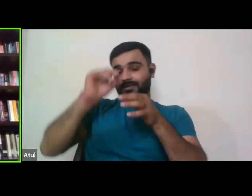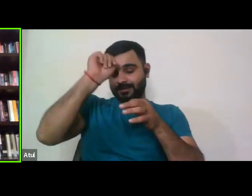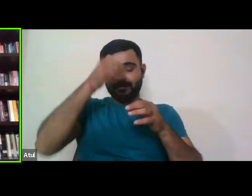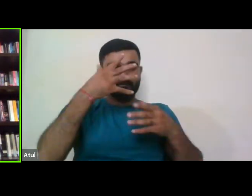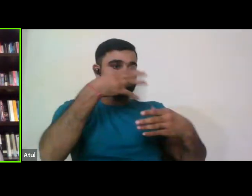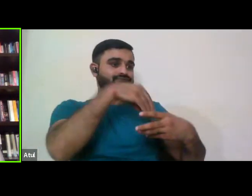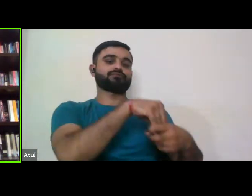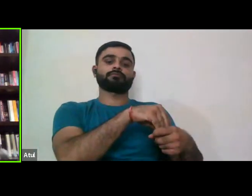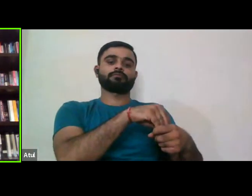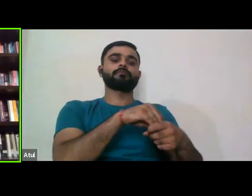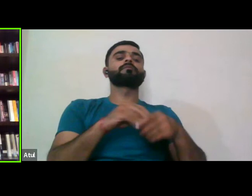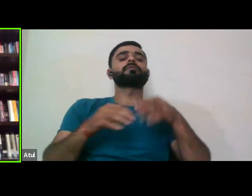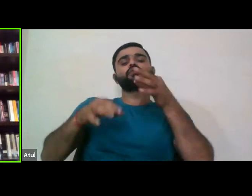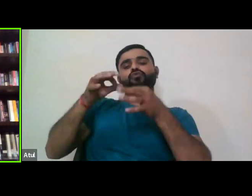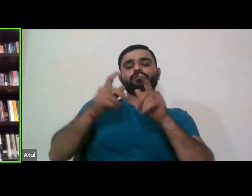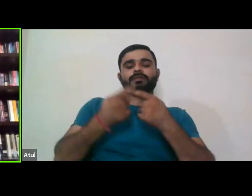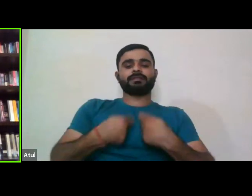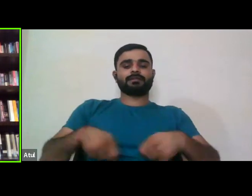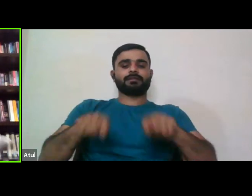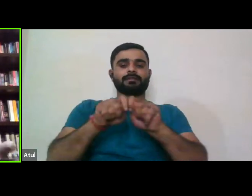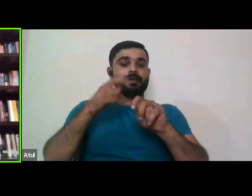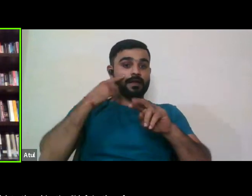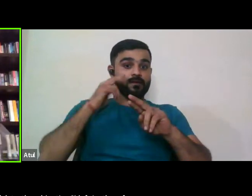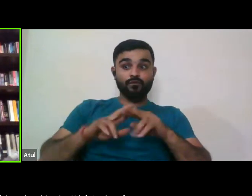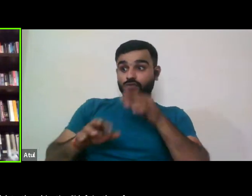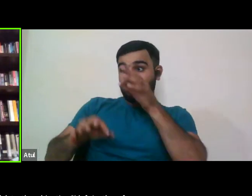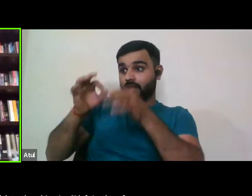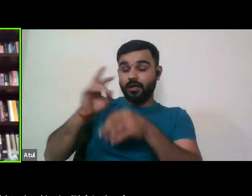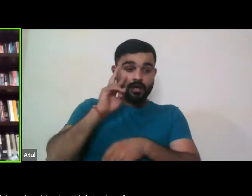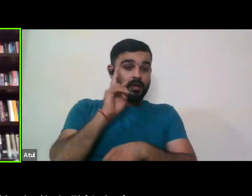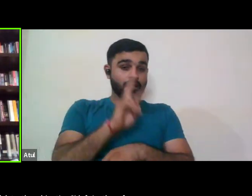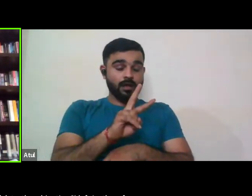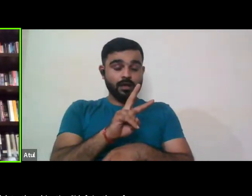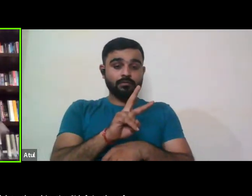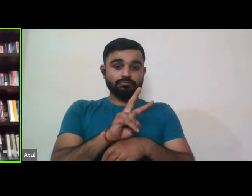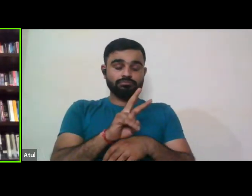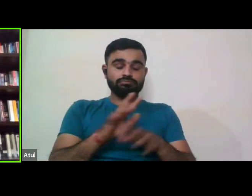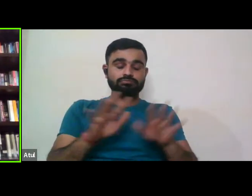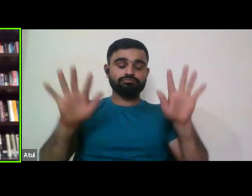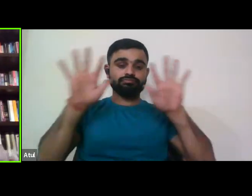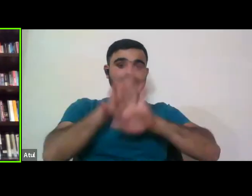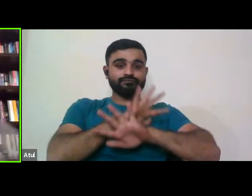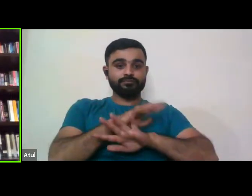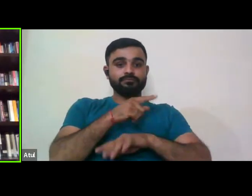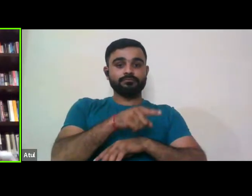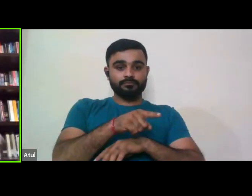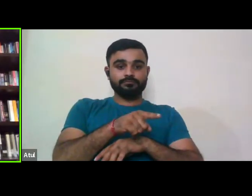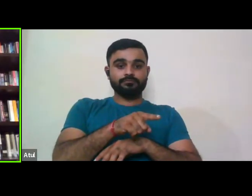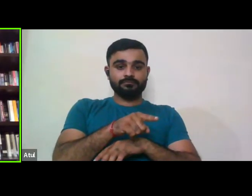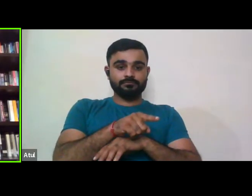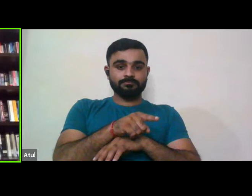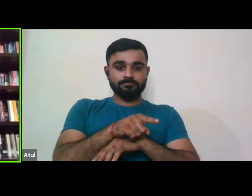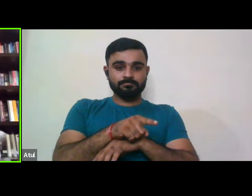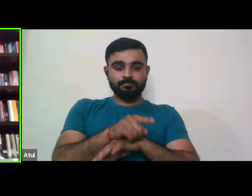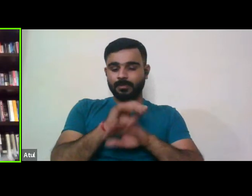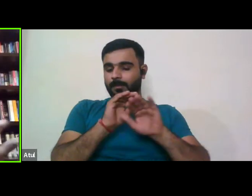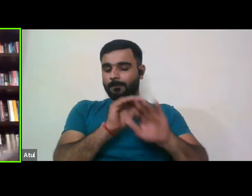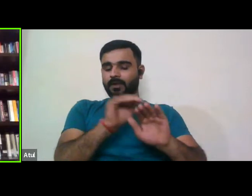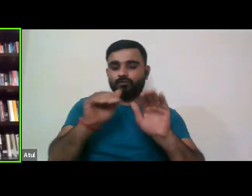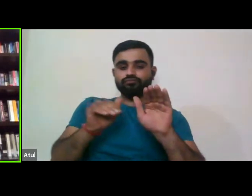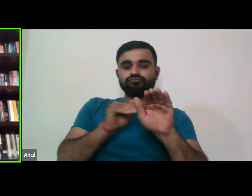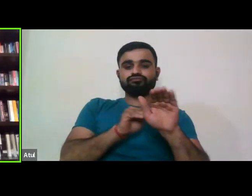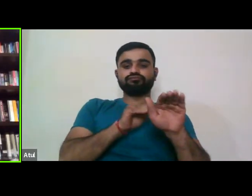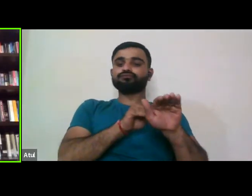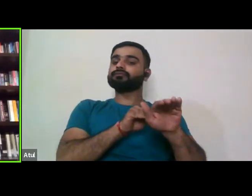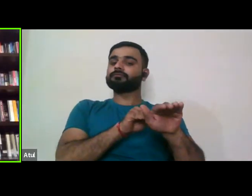Where possibly, again, if a judge is looking to blunt the force of reform, blunt the pushback, then